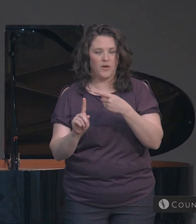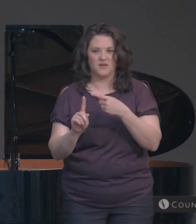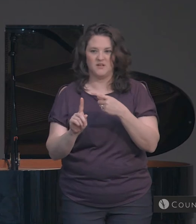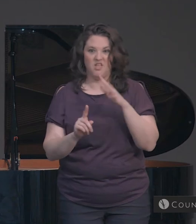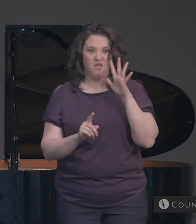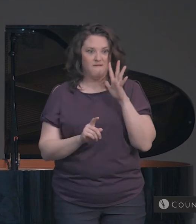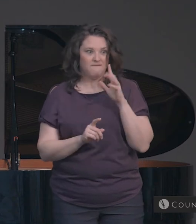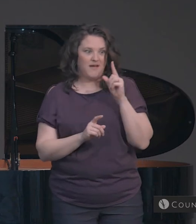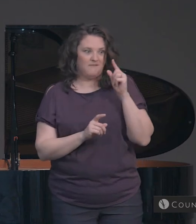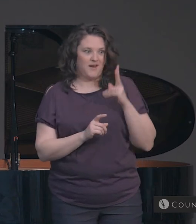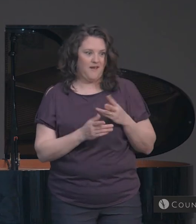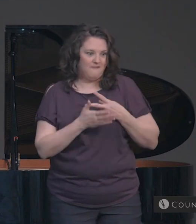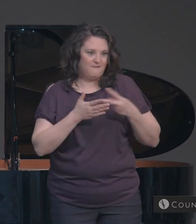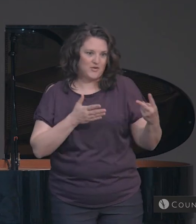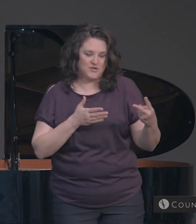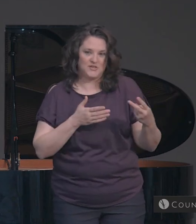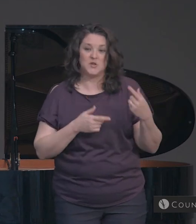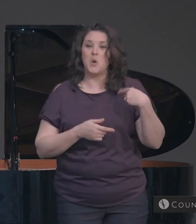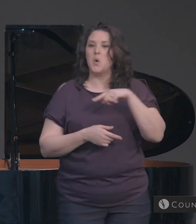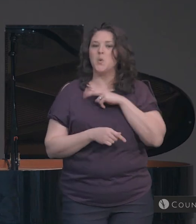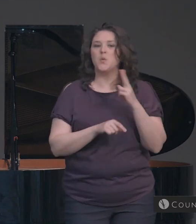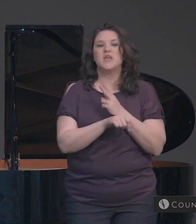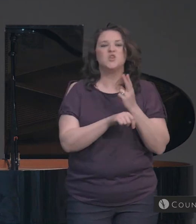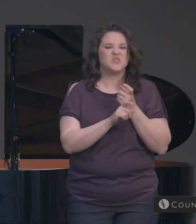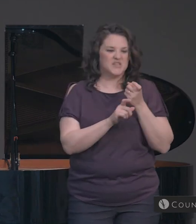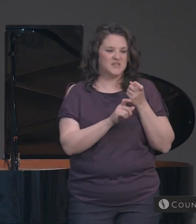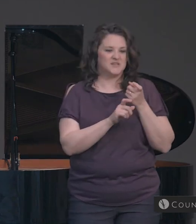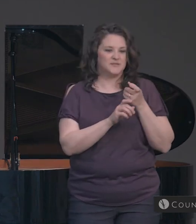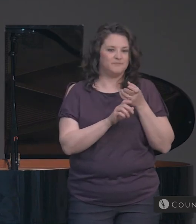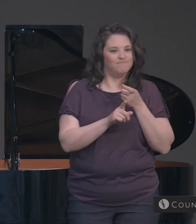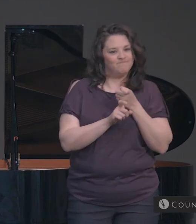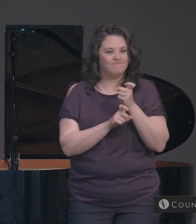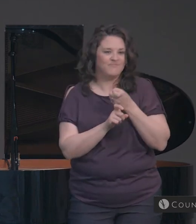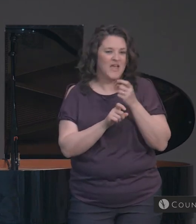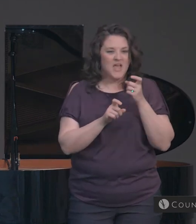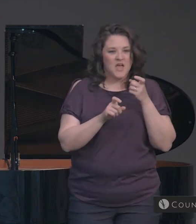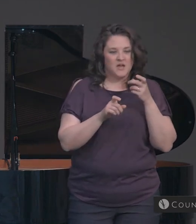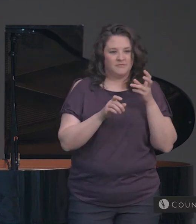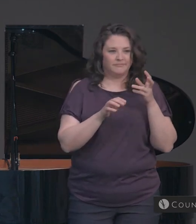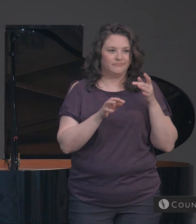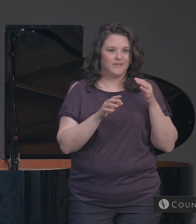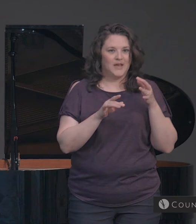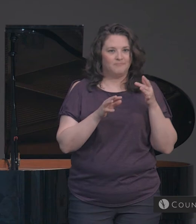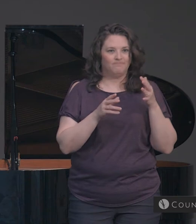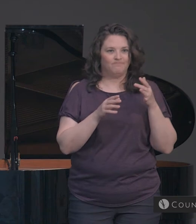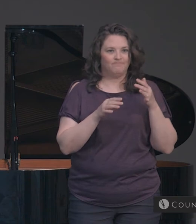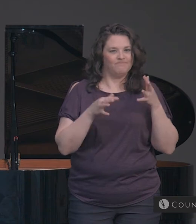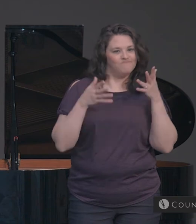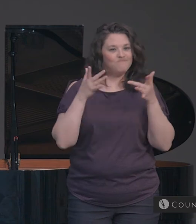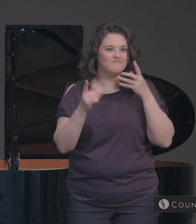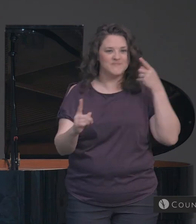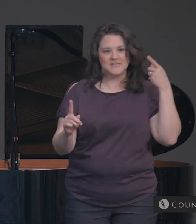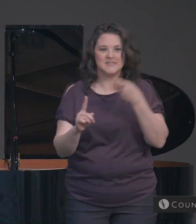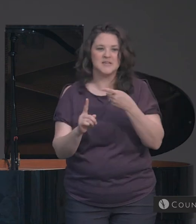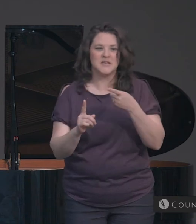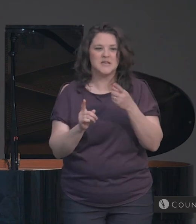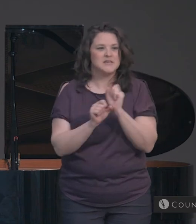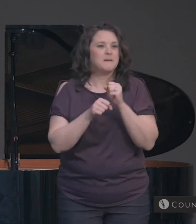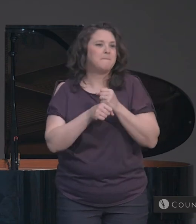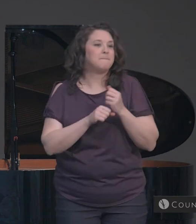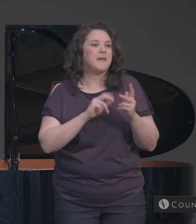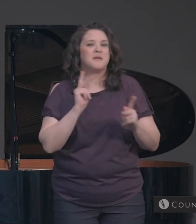he uses. Now, we use puns typically to get a laugh. When we're using puns, we're doing something to be, you know,